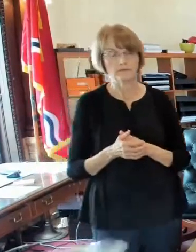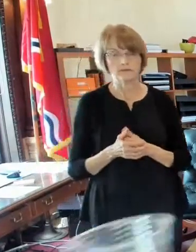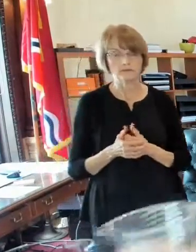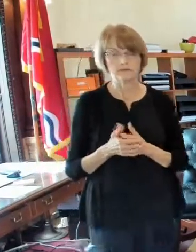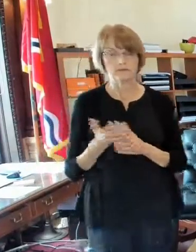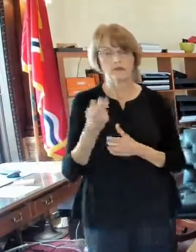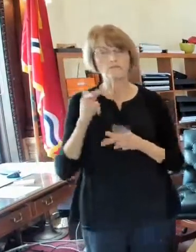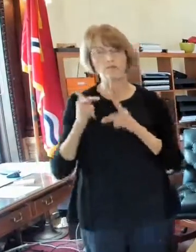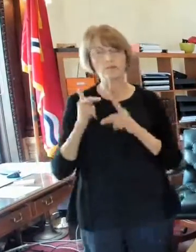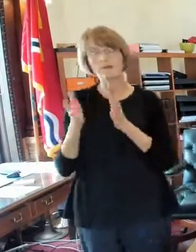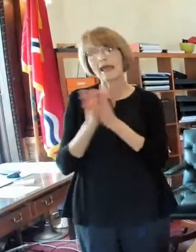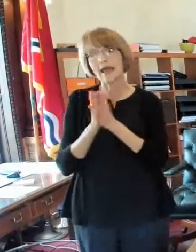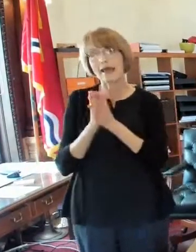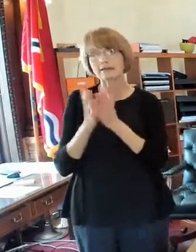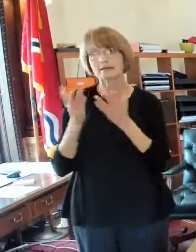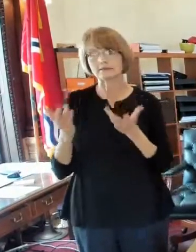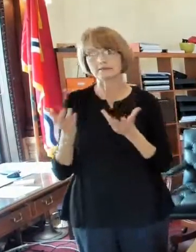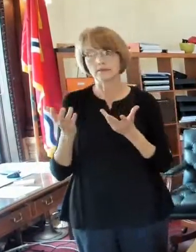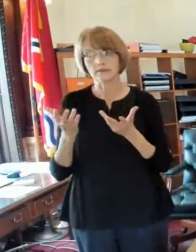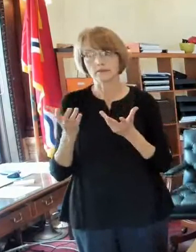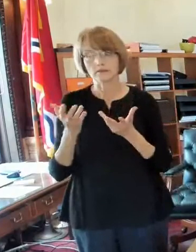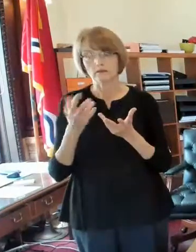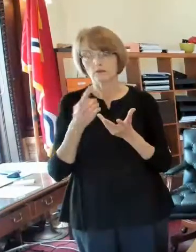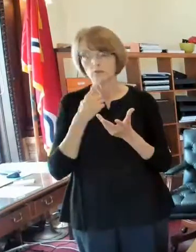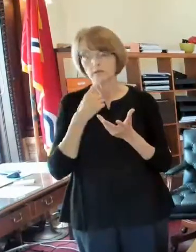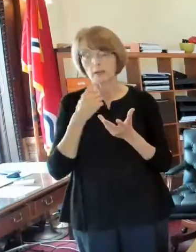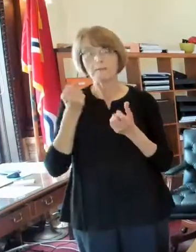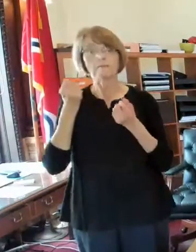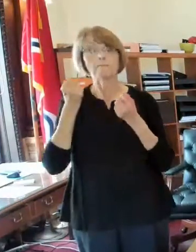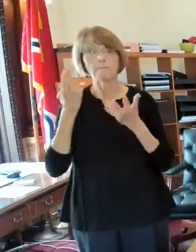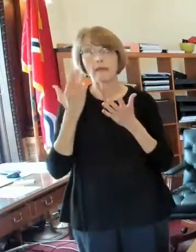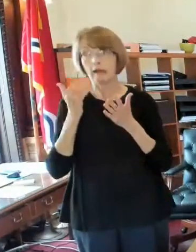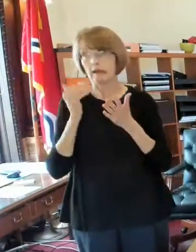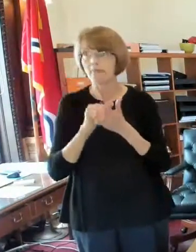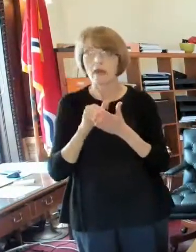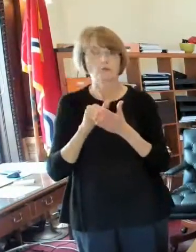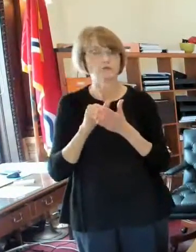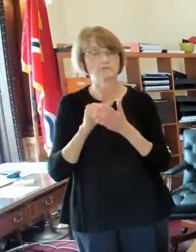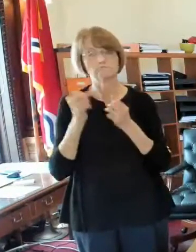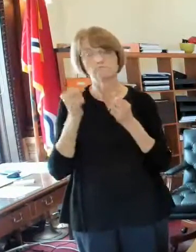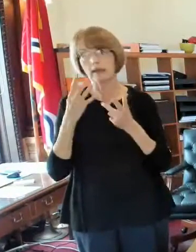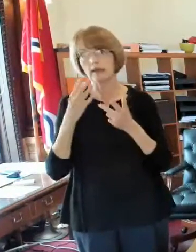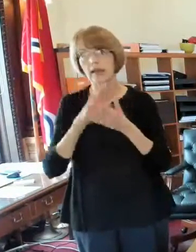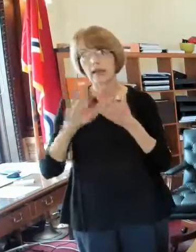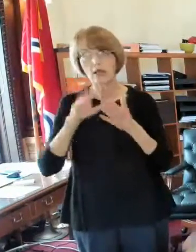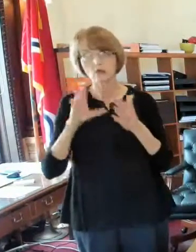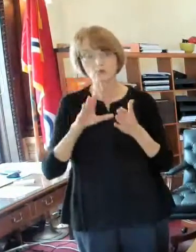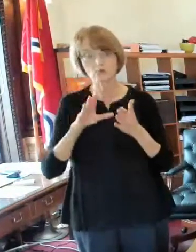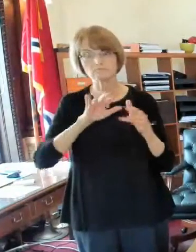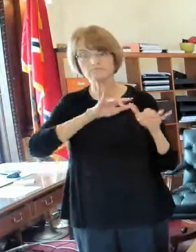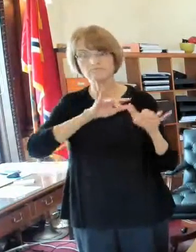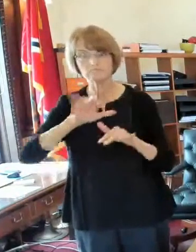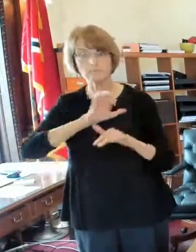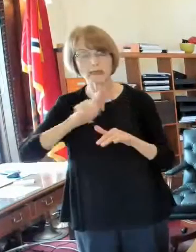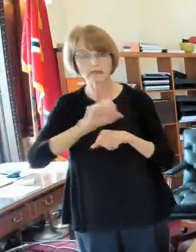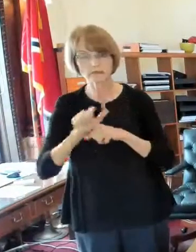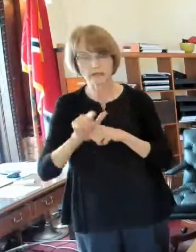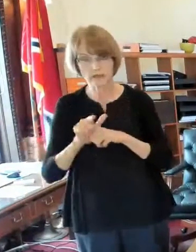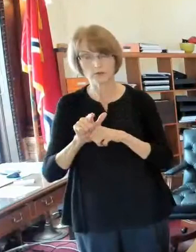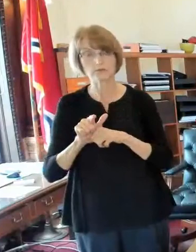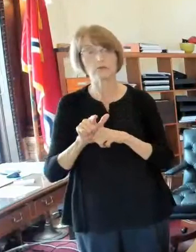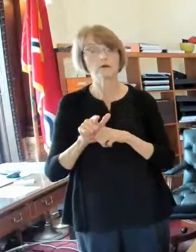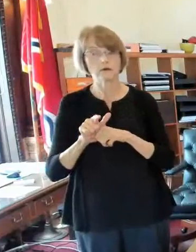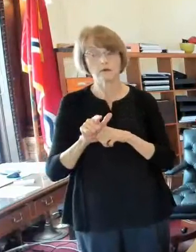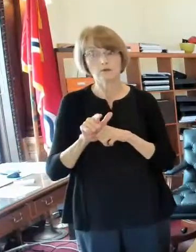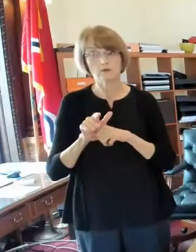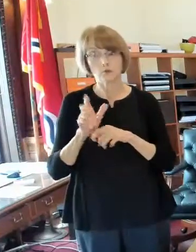asked, what is your message? You mentioned the thousands of college students who are returning to town. One person asked, are they under quarantine since